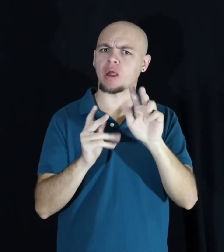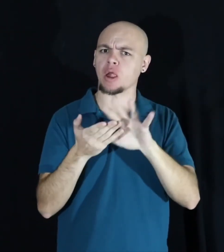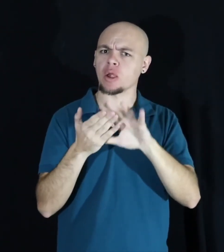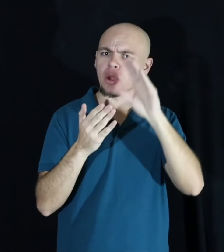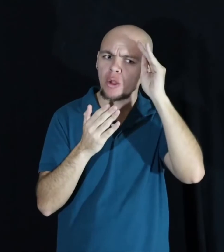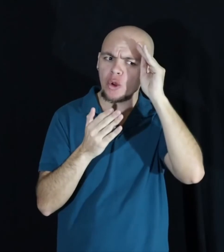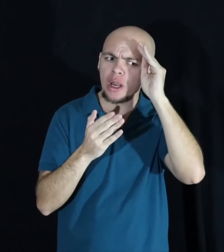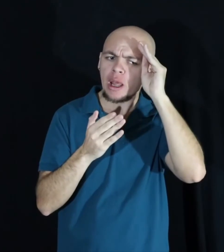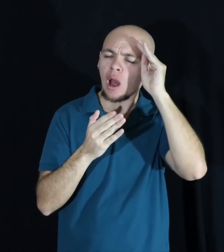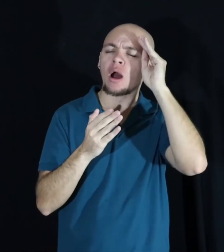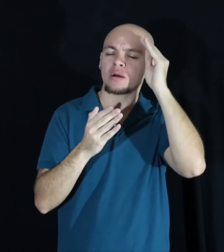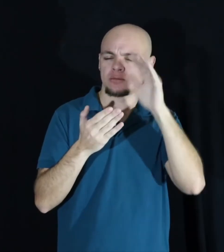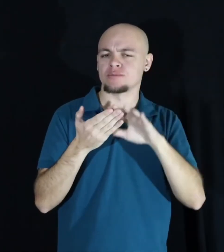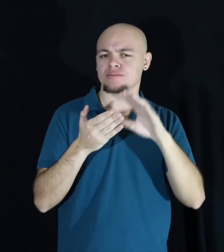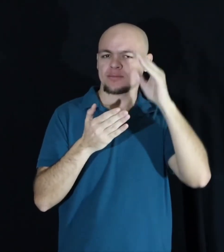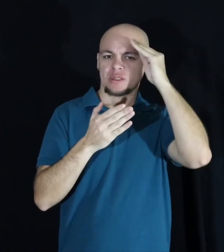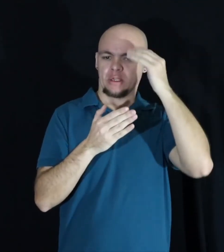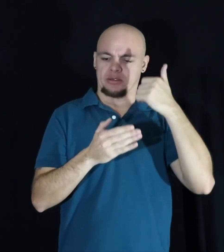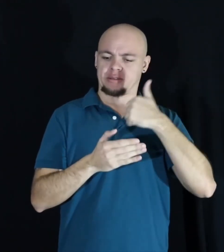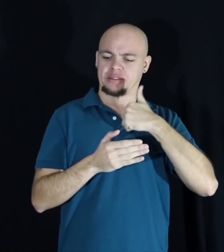as well.